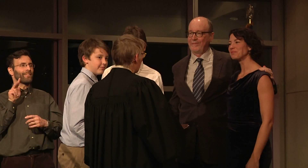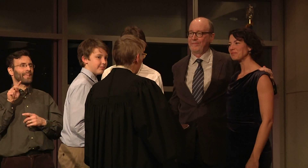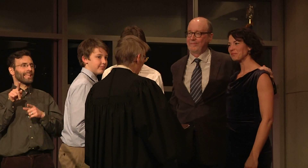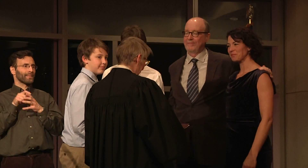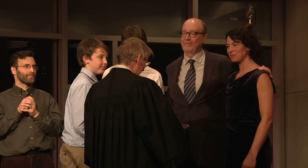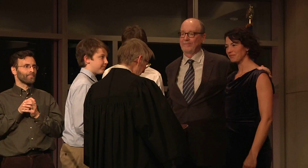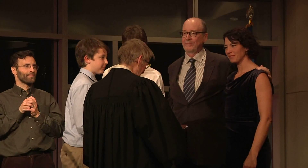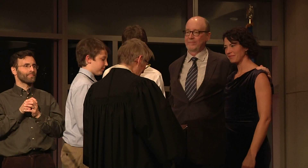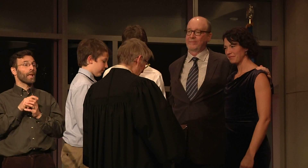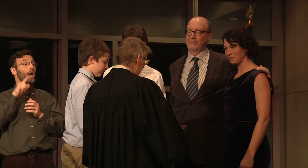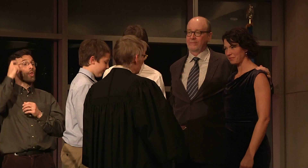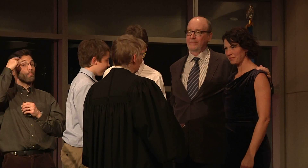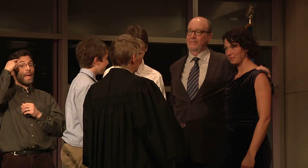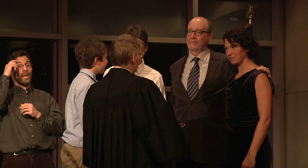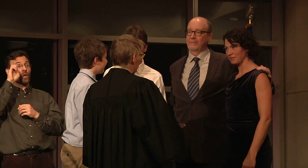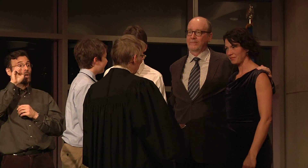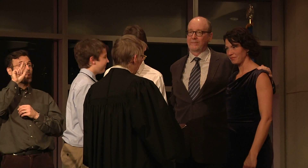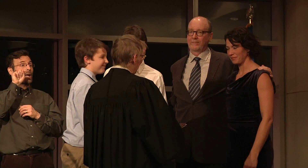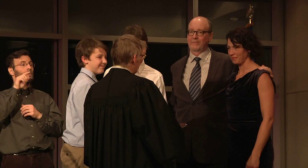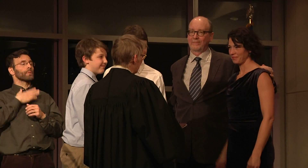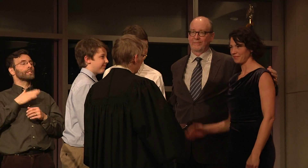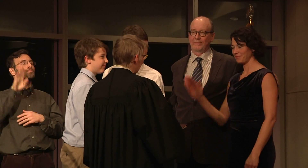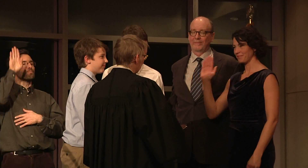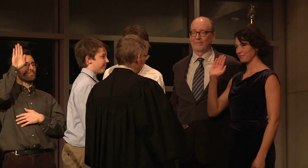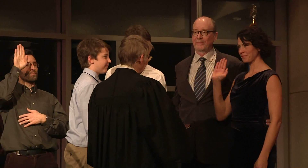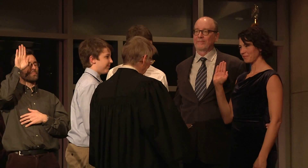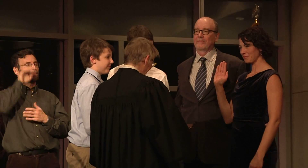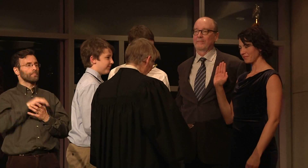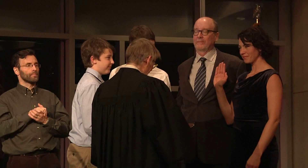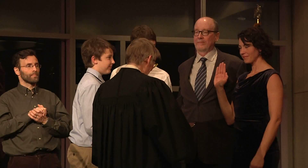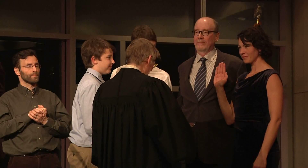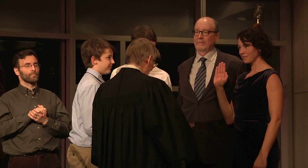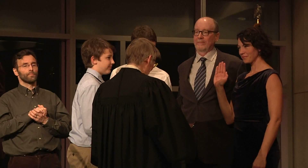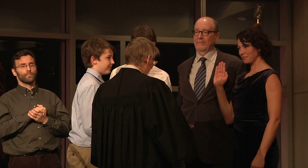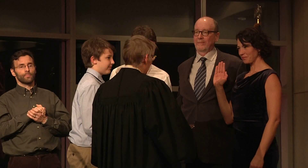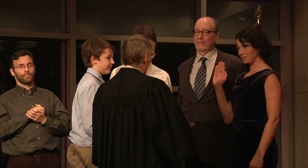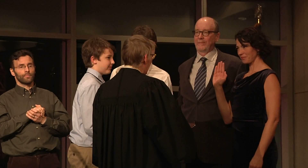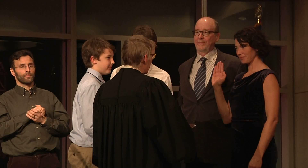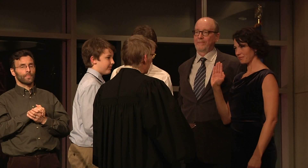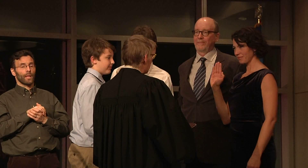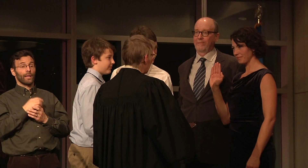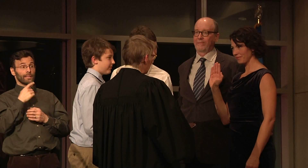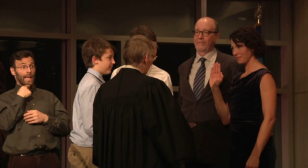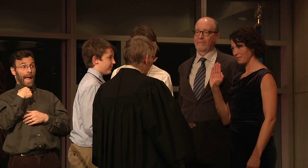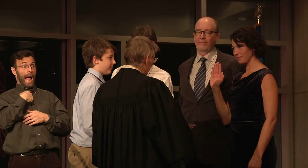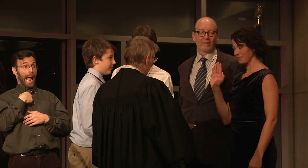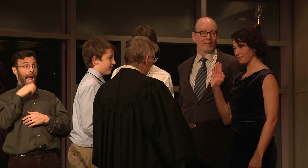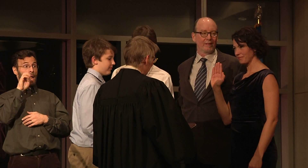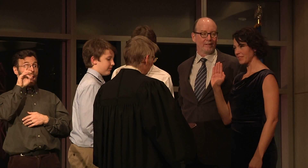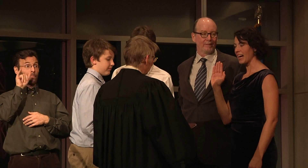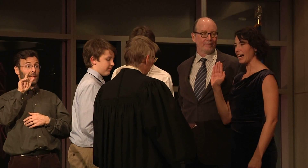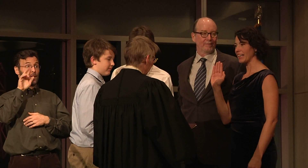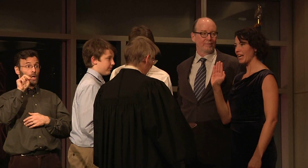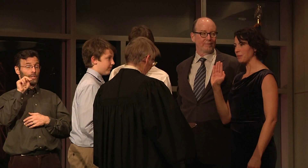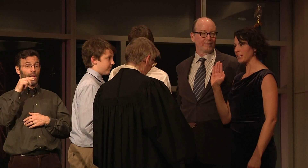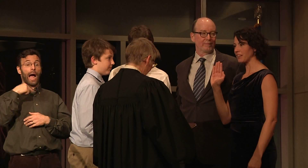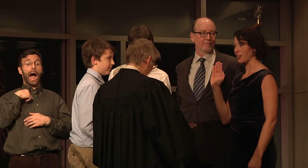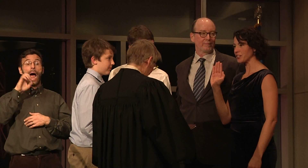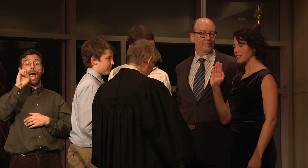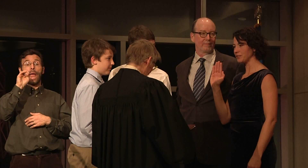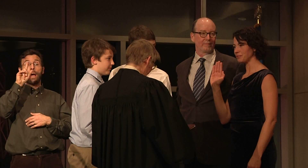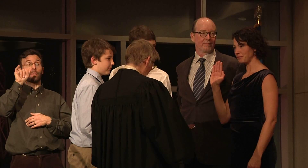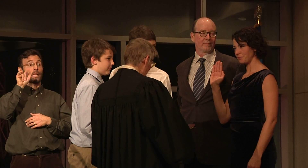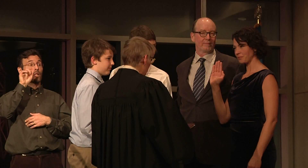All right, will the mayor-elect please raise your right hand and say, I, Emily Larson, I,